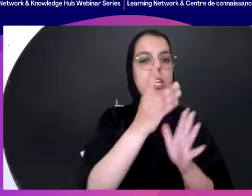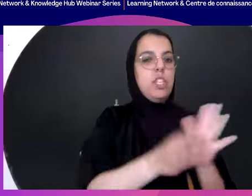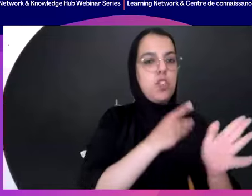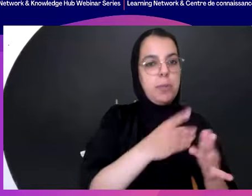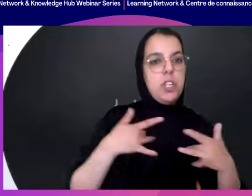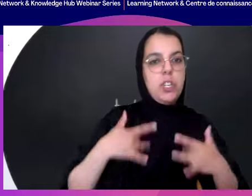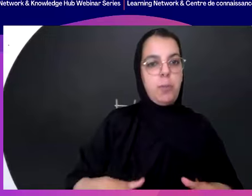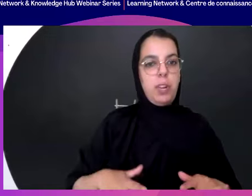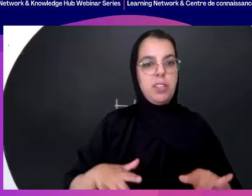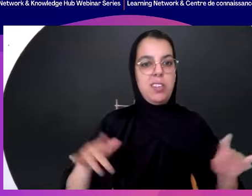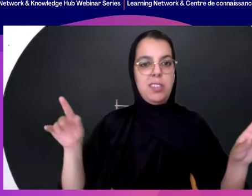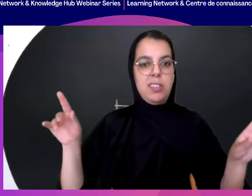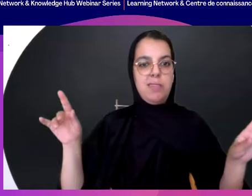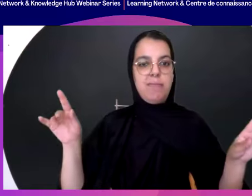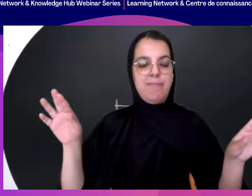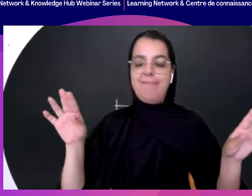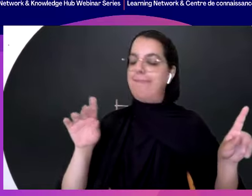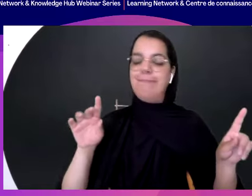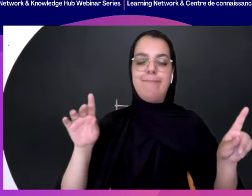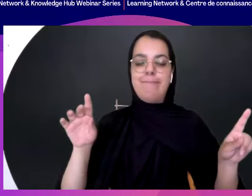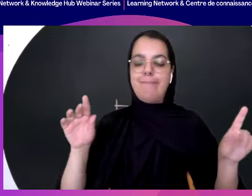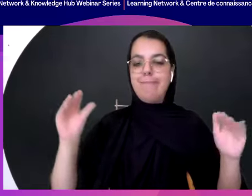line among those with low cultural